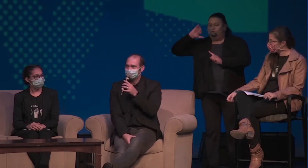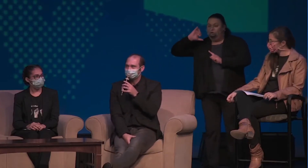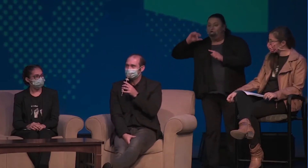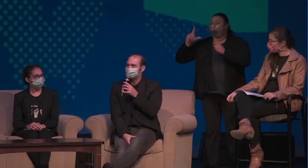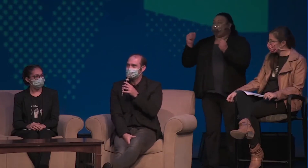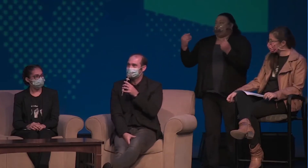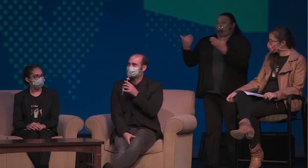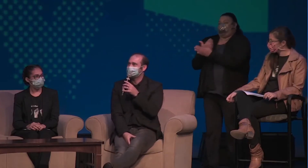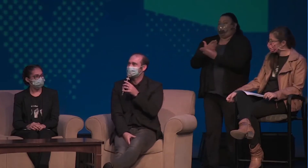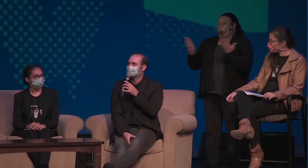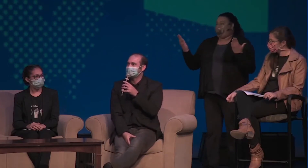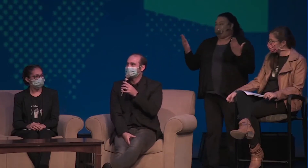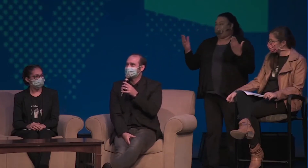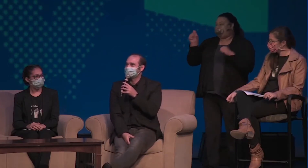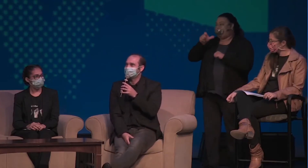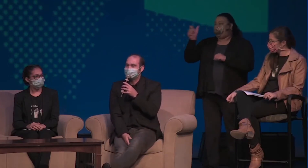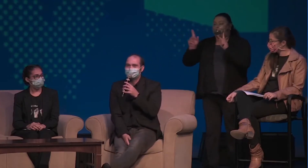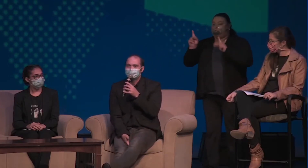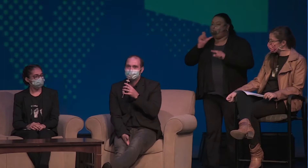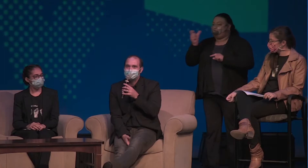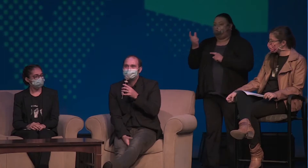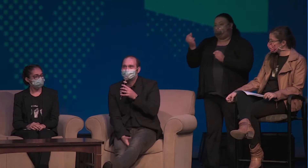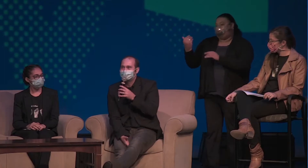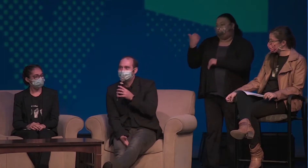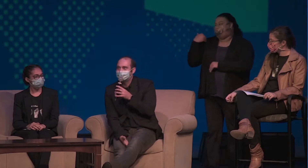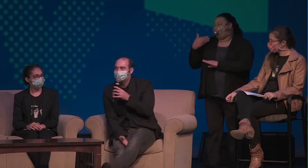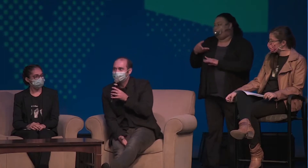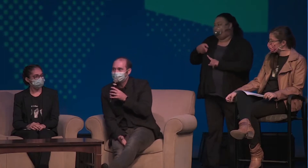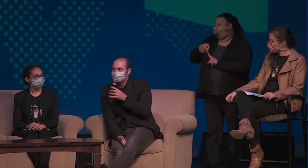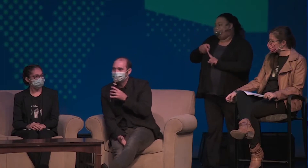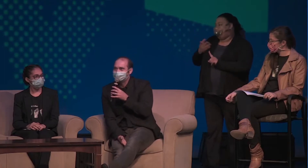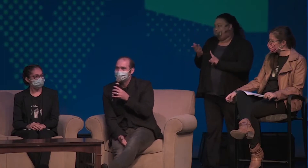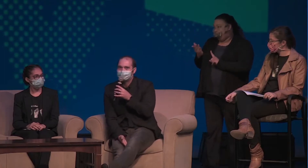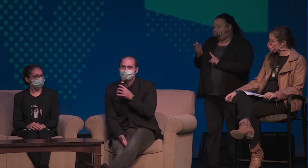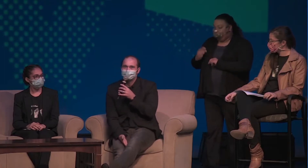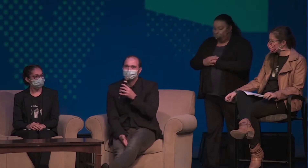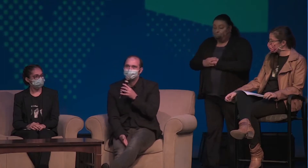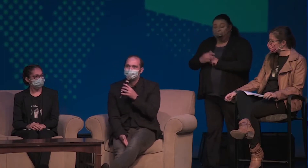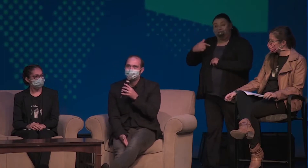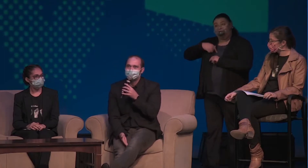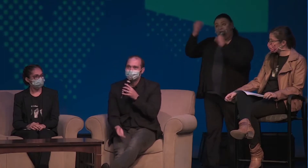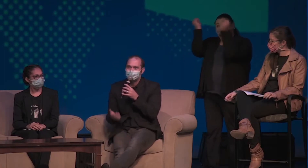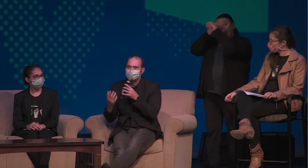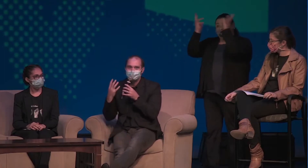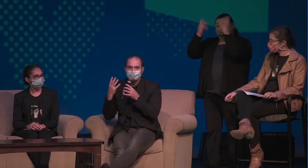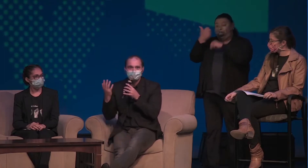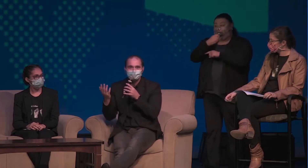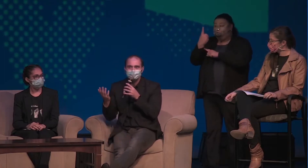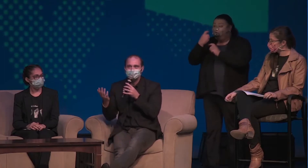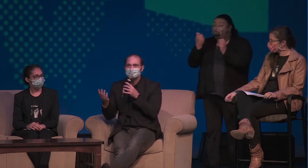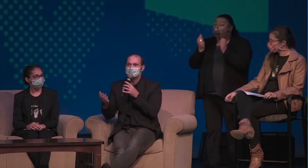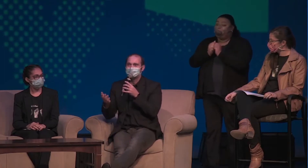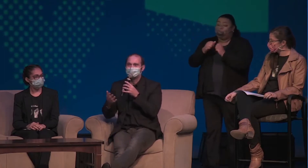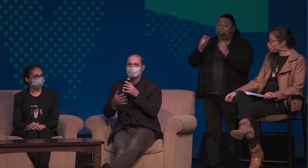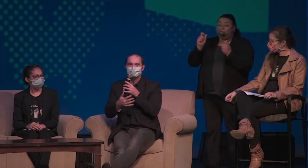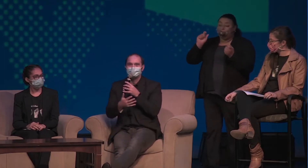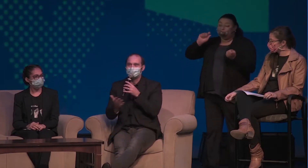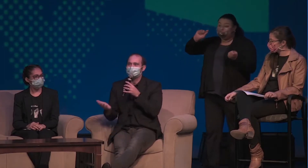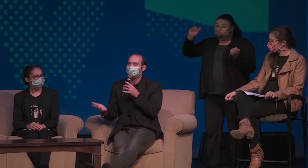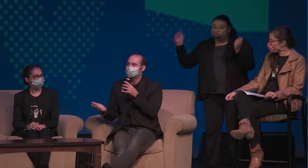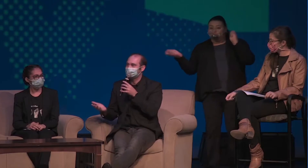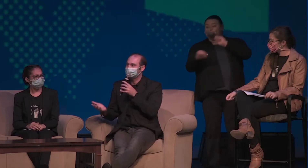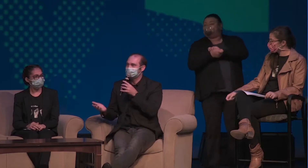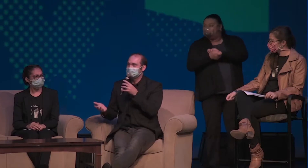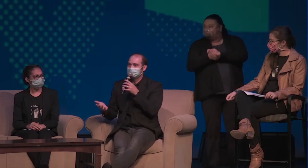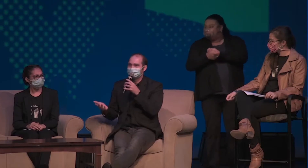done before with music. And I have to imagine that anyone with a major change compared to